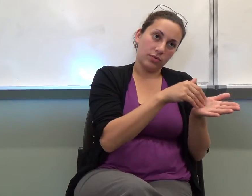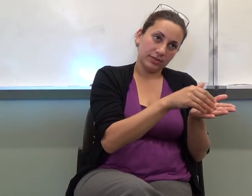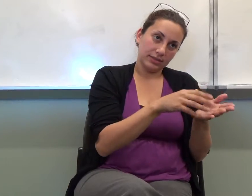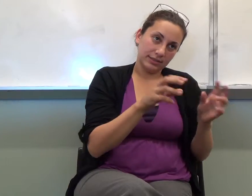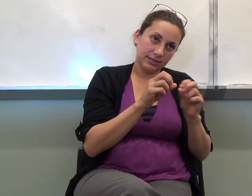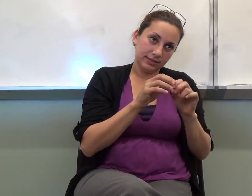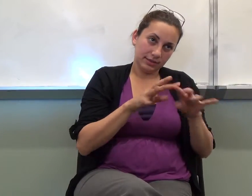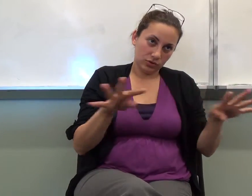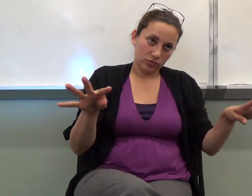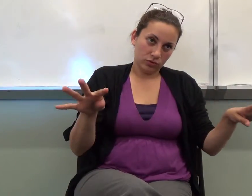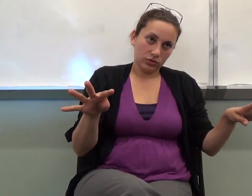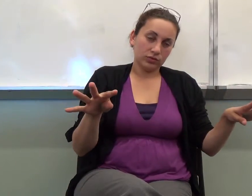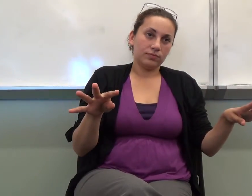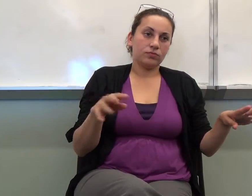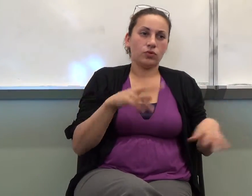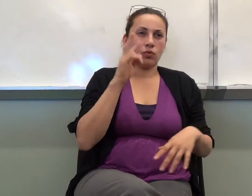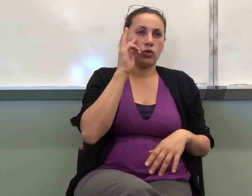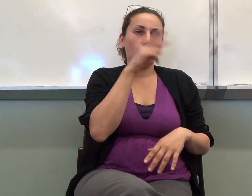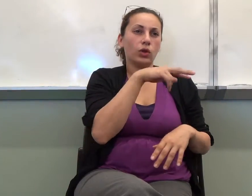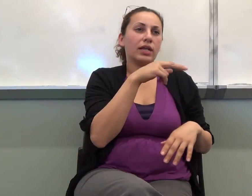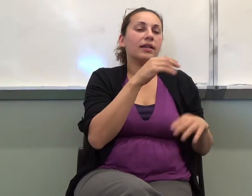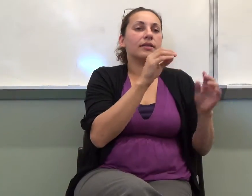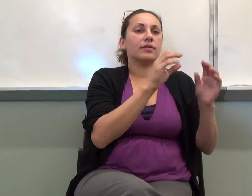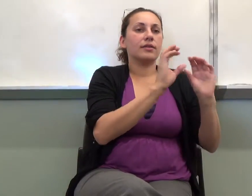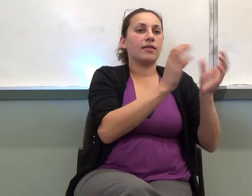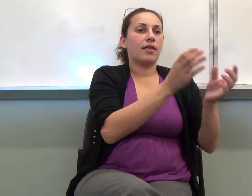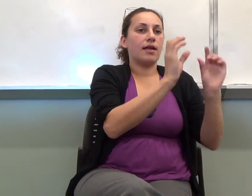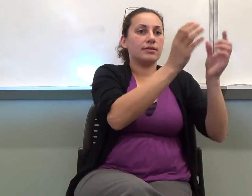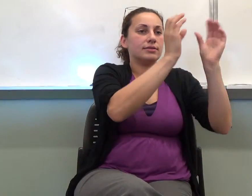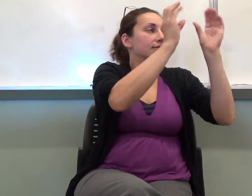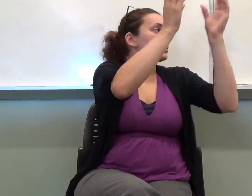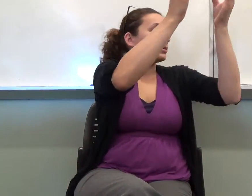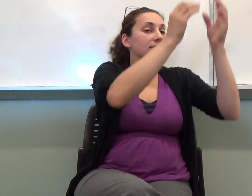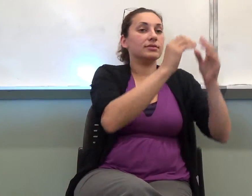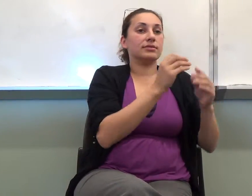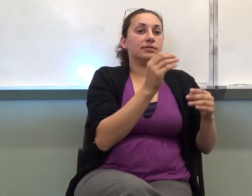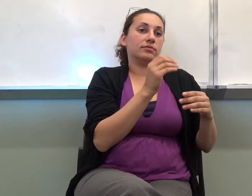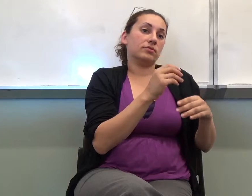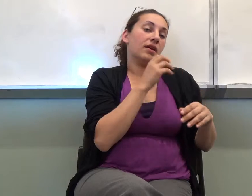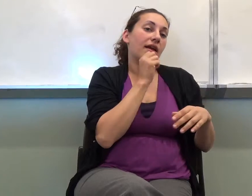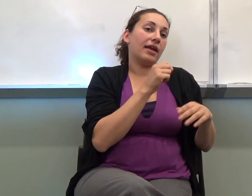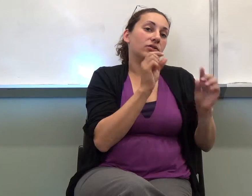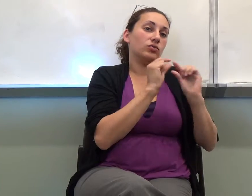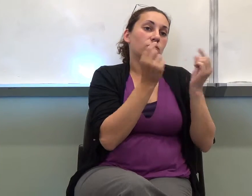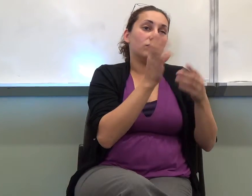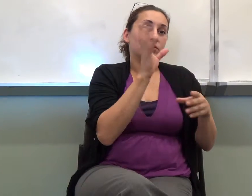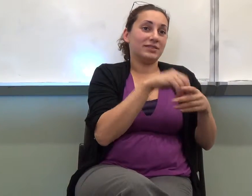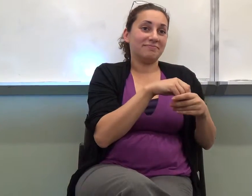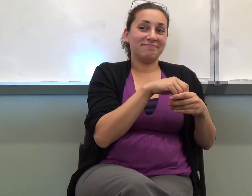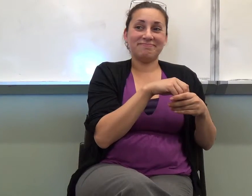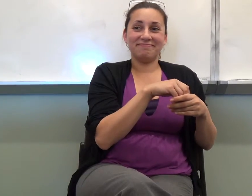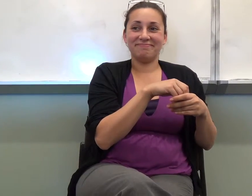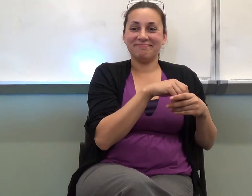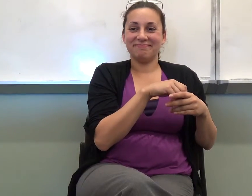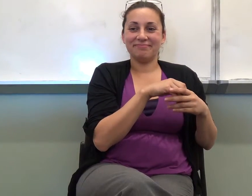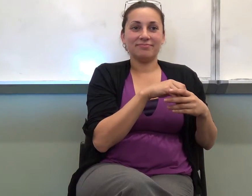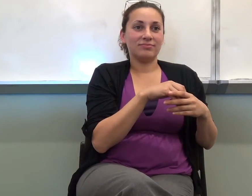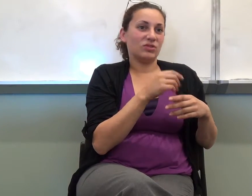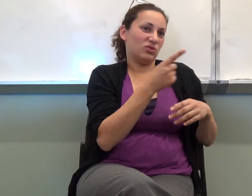at what classes or what sections these frequencies fall into. Okay, so you just put them down here. Let's say